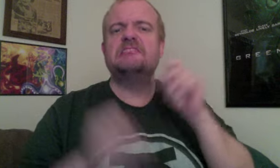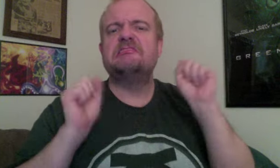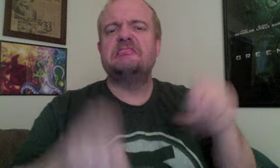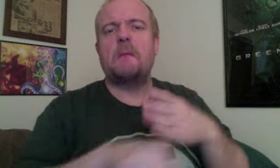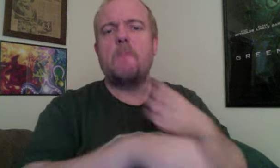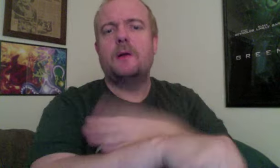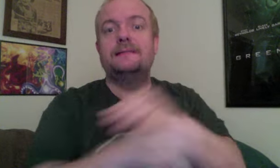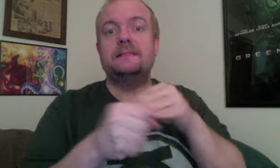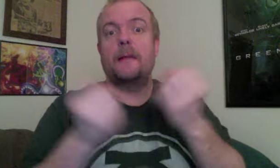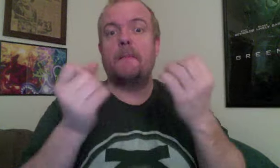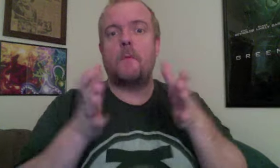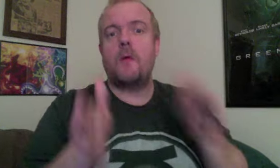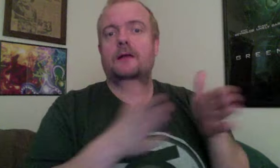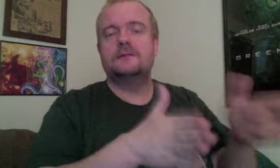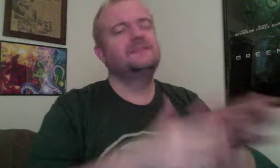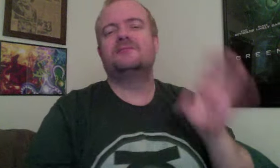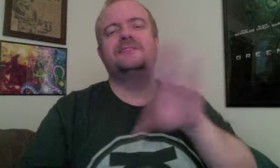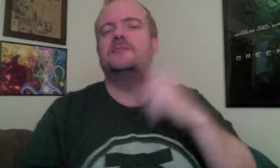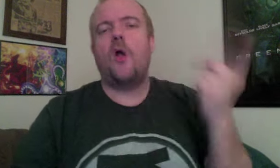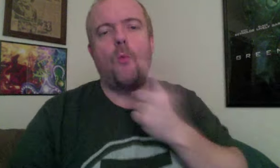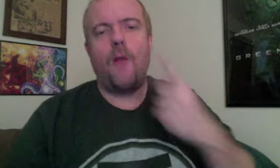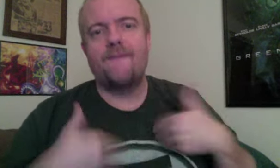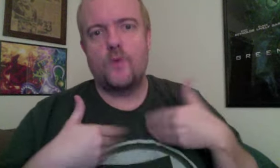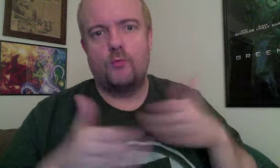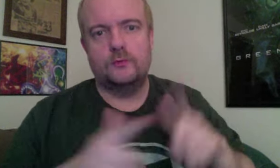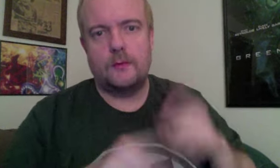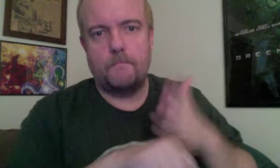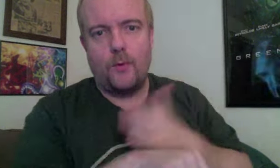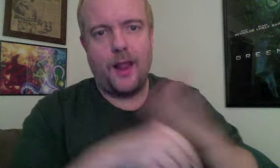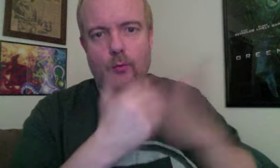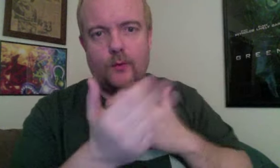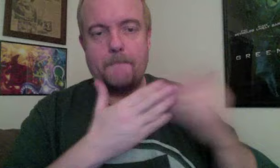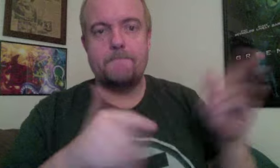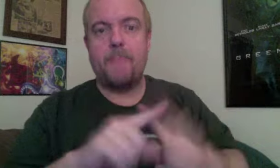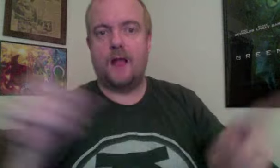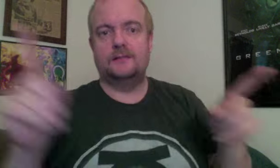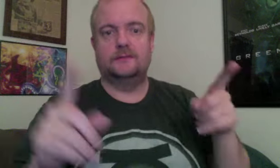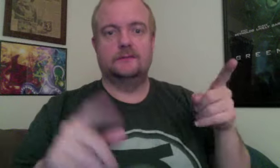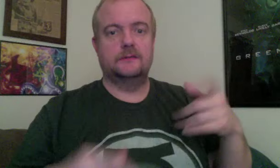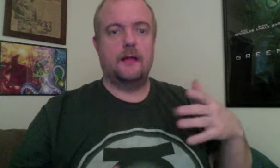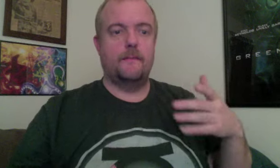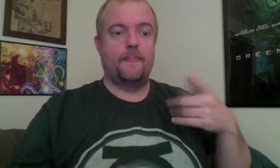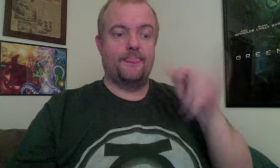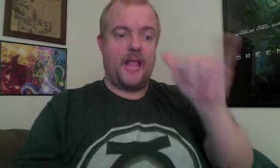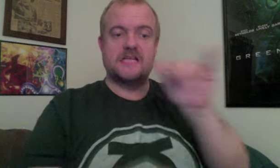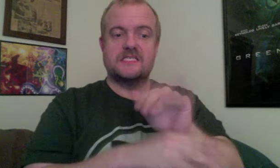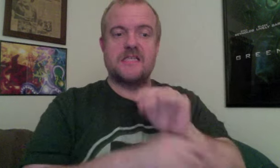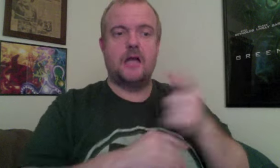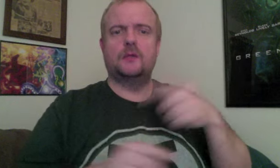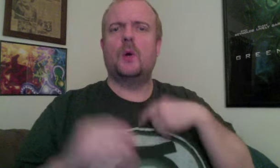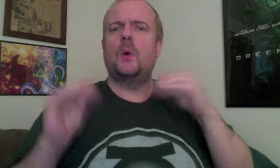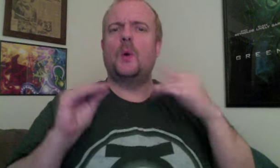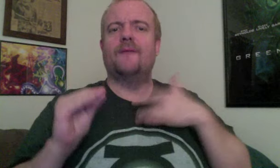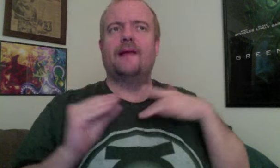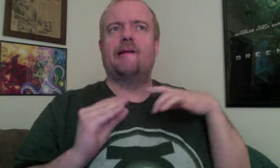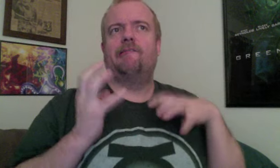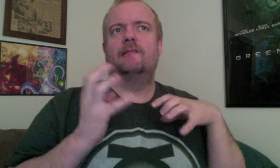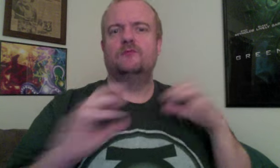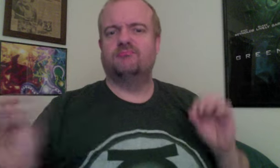display case for a very special discounted price. And find out how you can get additional coins free when you sign up for our